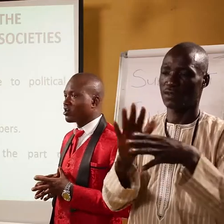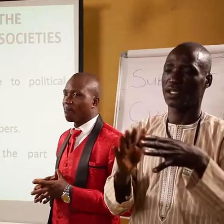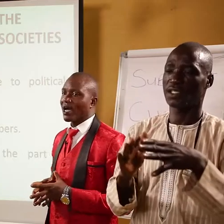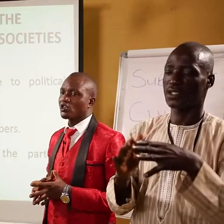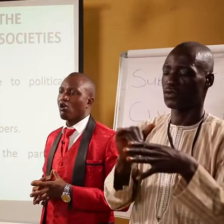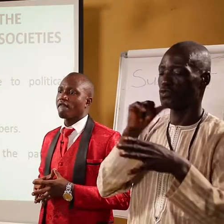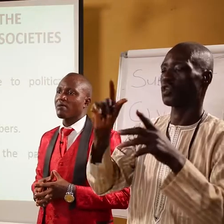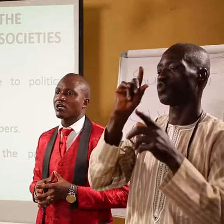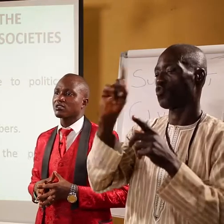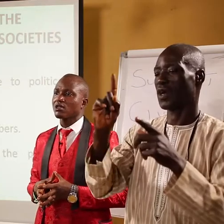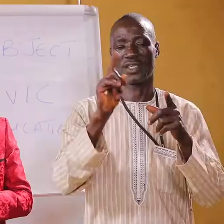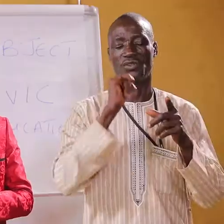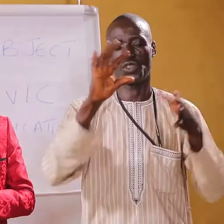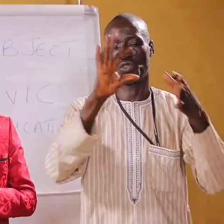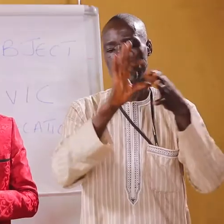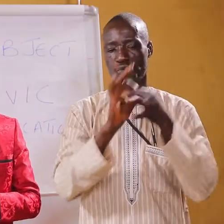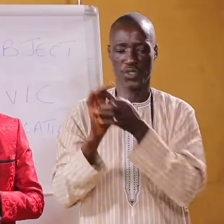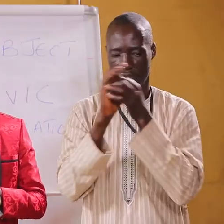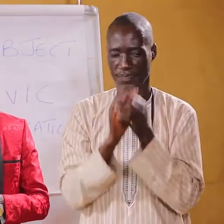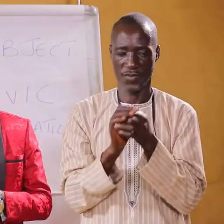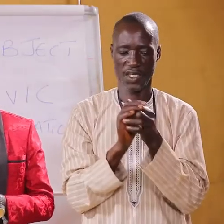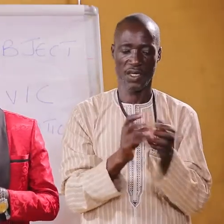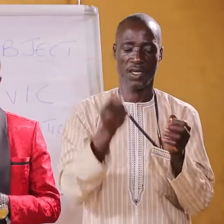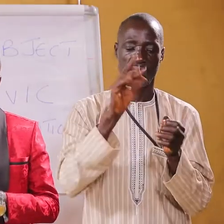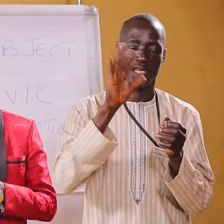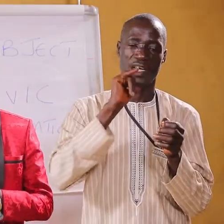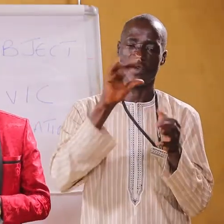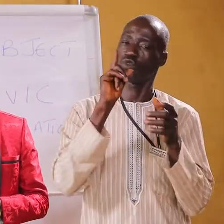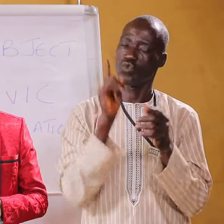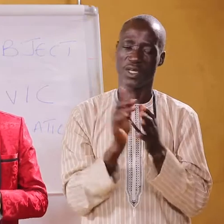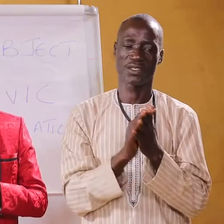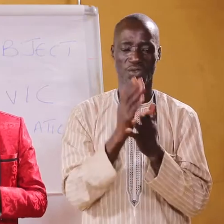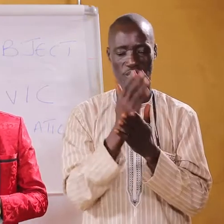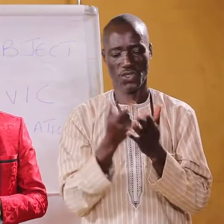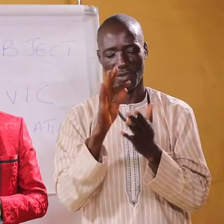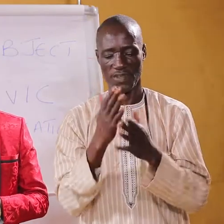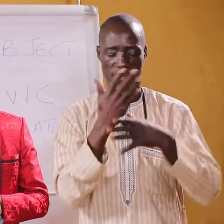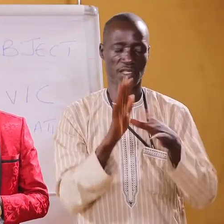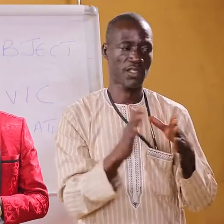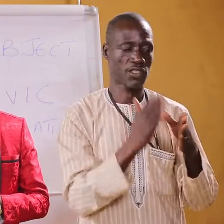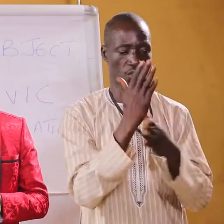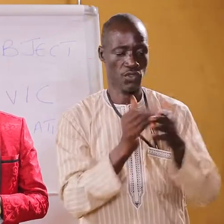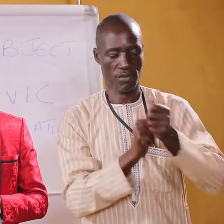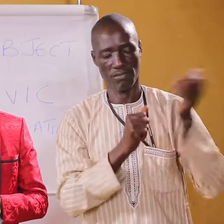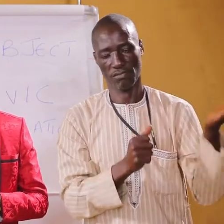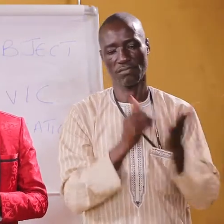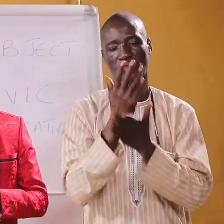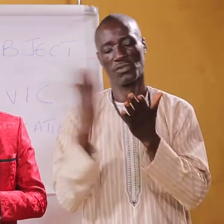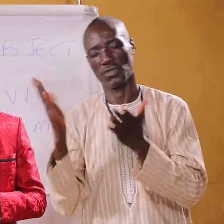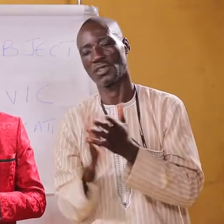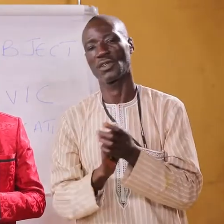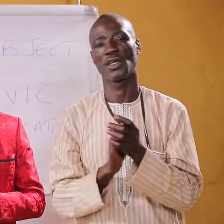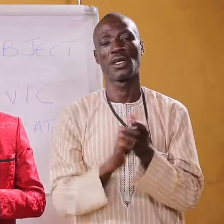interest on the part of members. We all know that a lot of civil society organizations are divided. In fact, a lot of